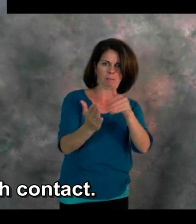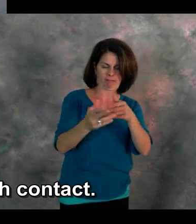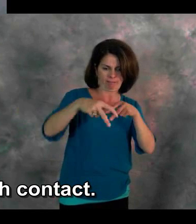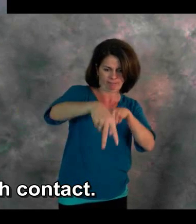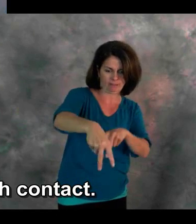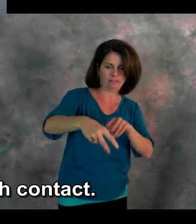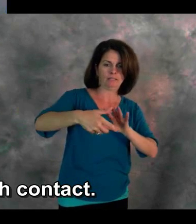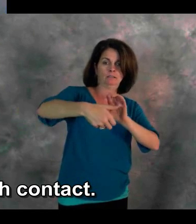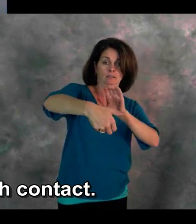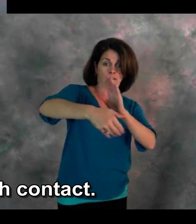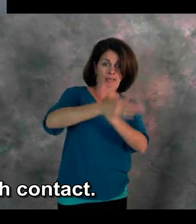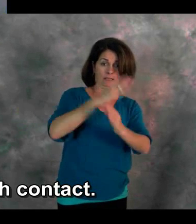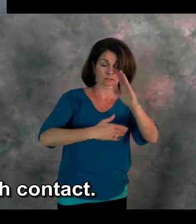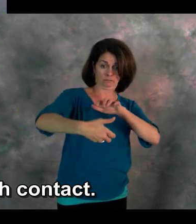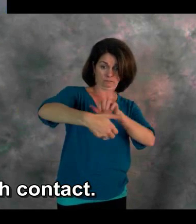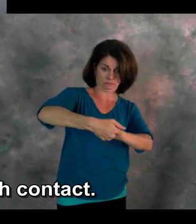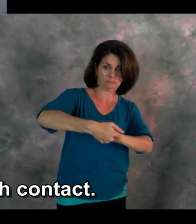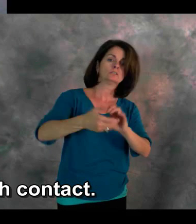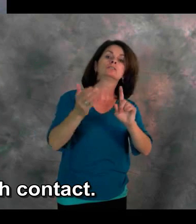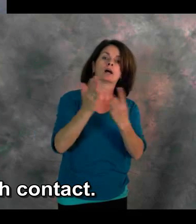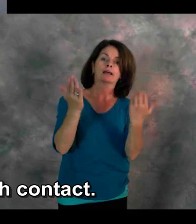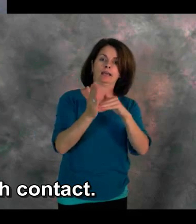over again with contact.